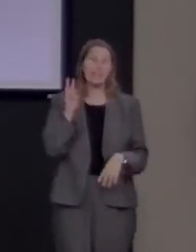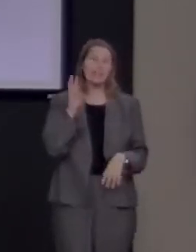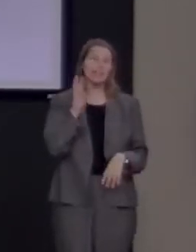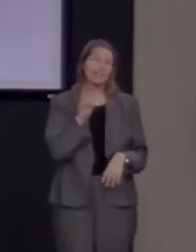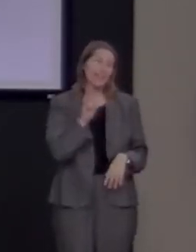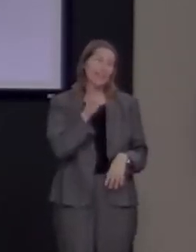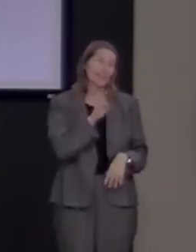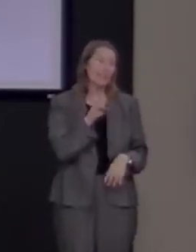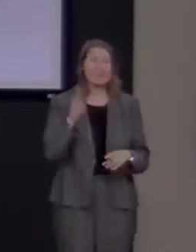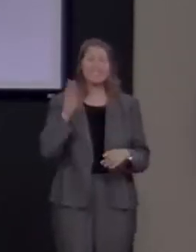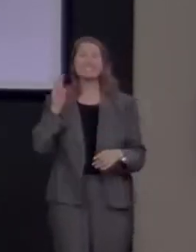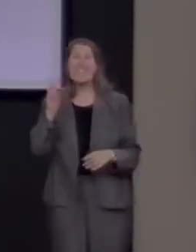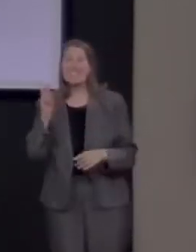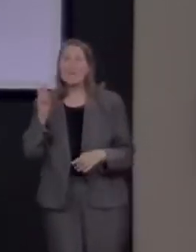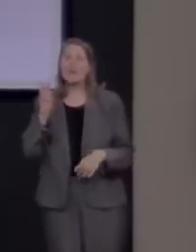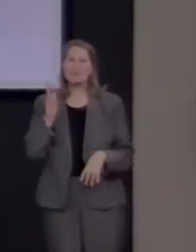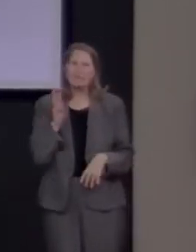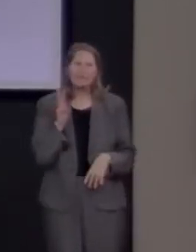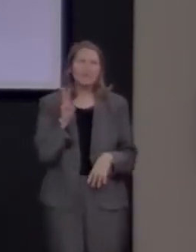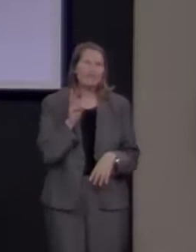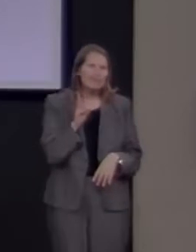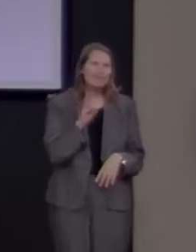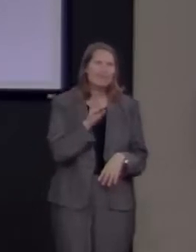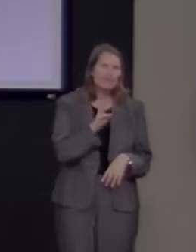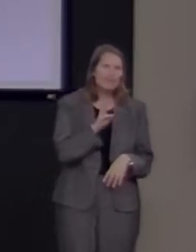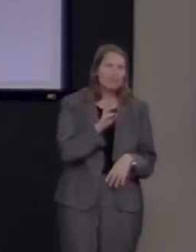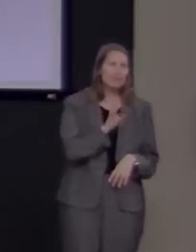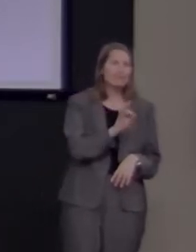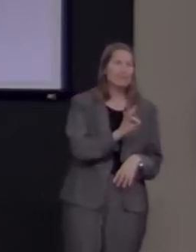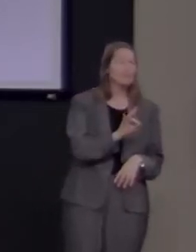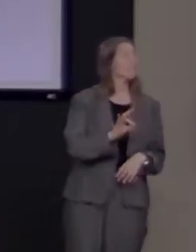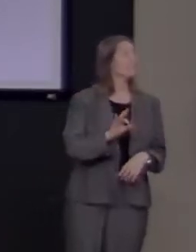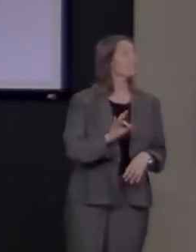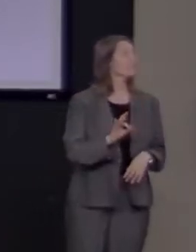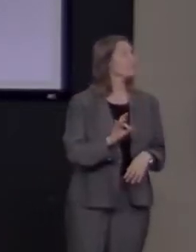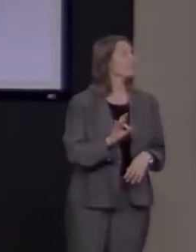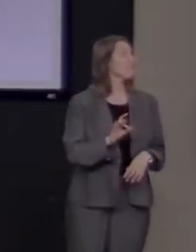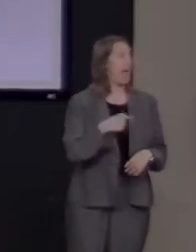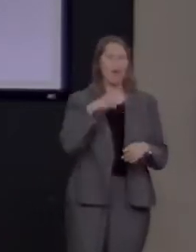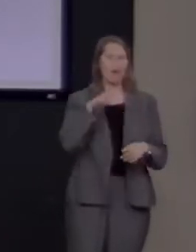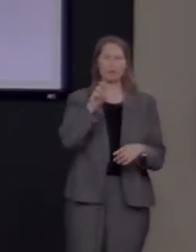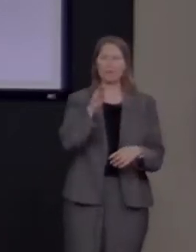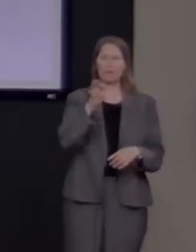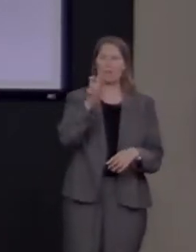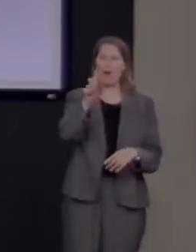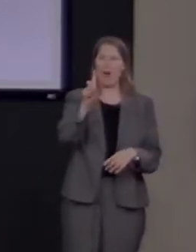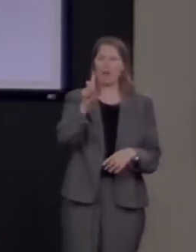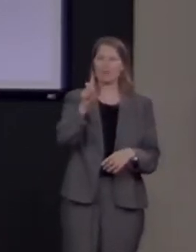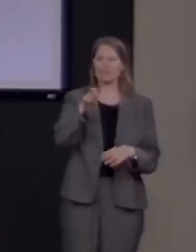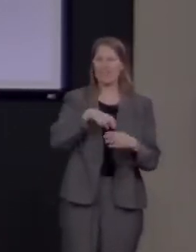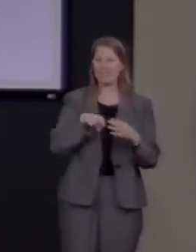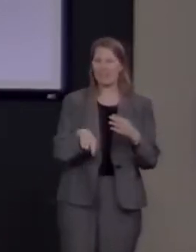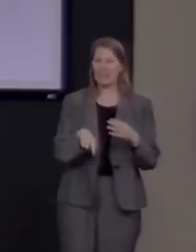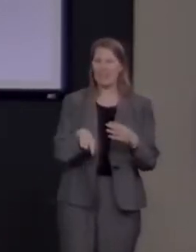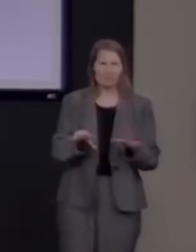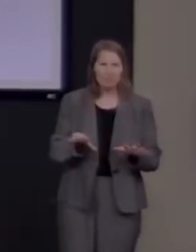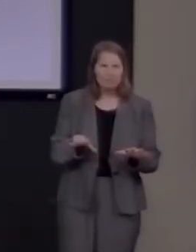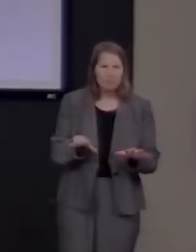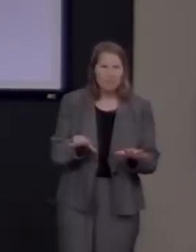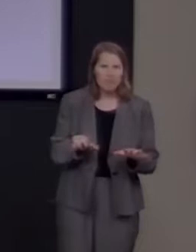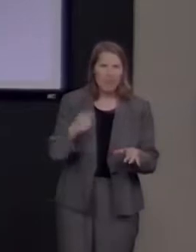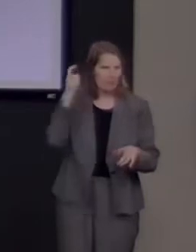the brain response, your prediction is that it will decrease. And then you will get this sort of rebound effect when you now show